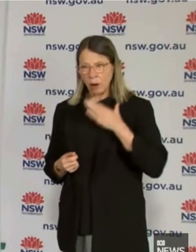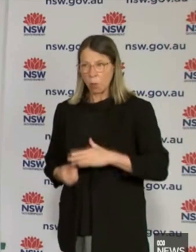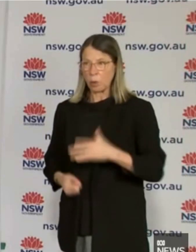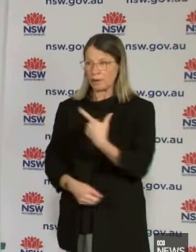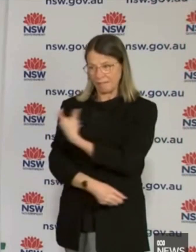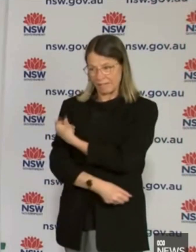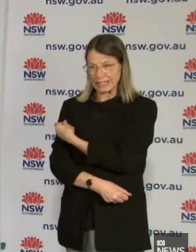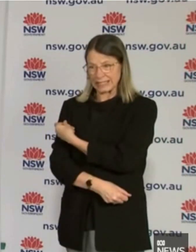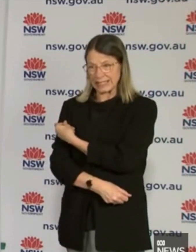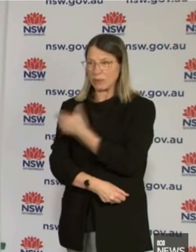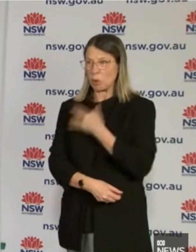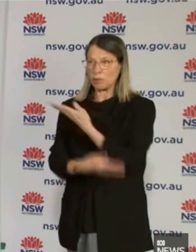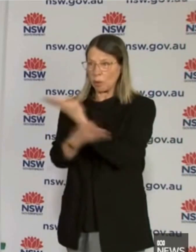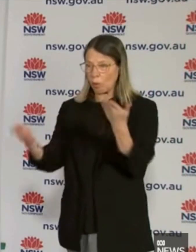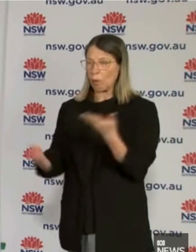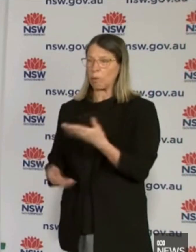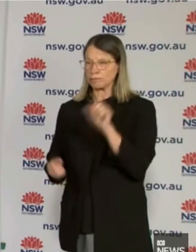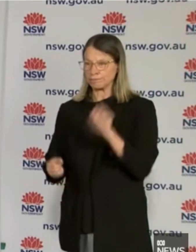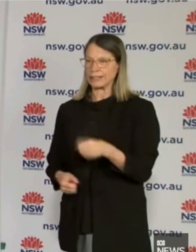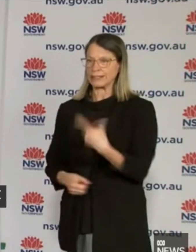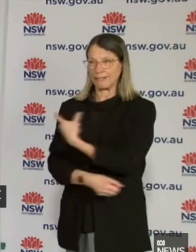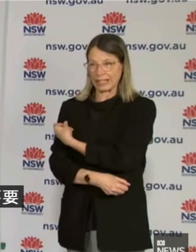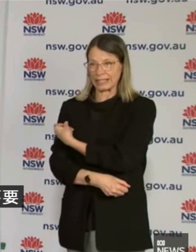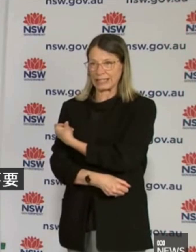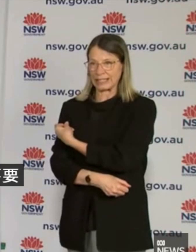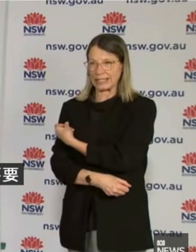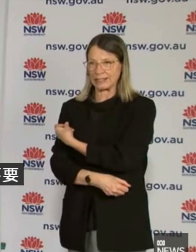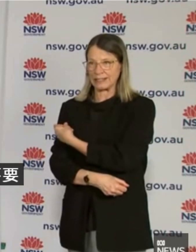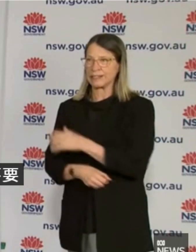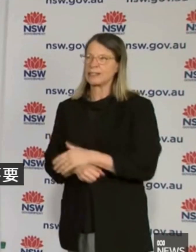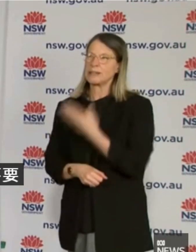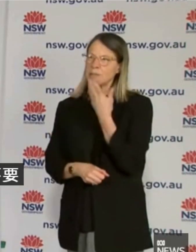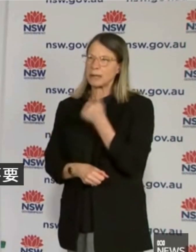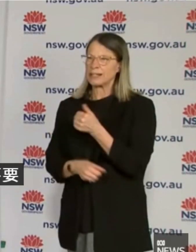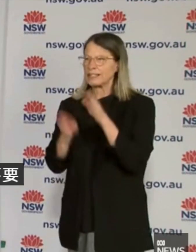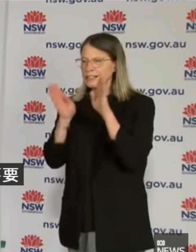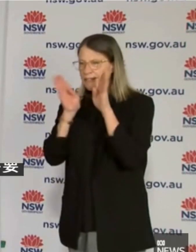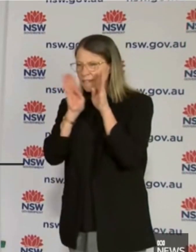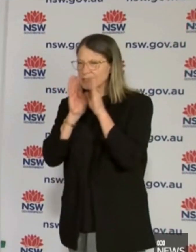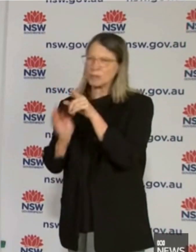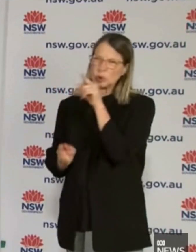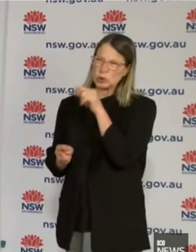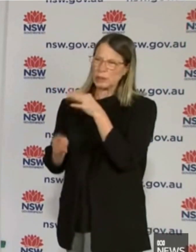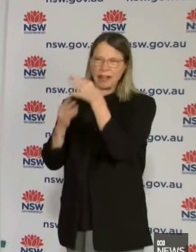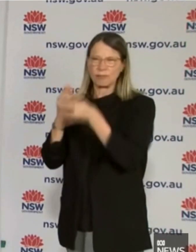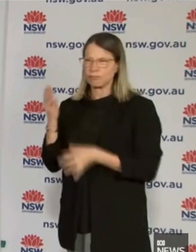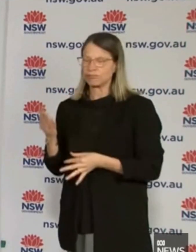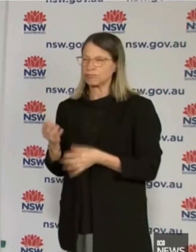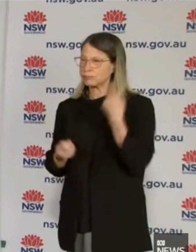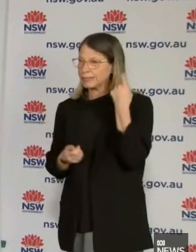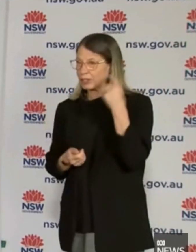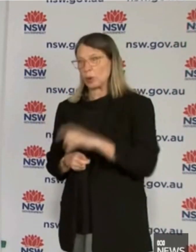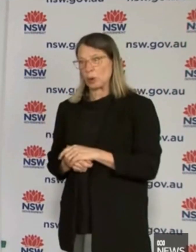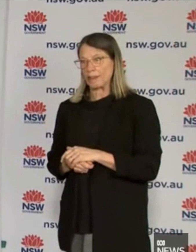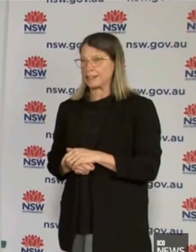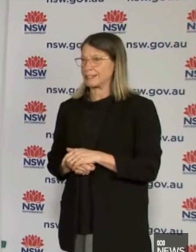vaccinated. My final message today to everybody out there is don't listen to the social media. Seriously, there are some very strange dudes on